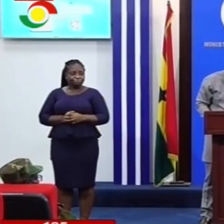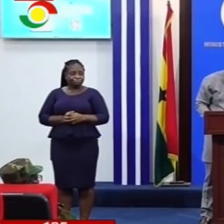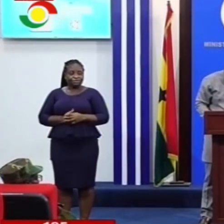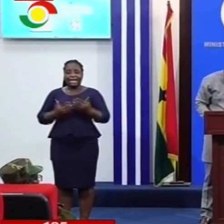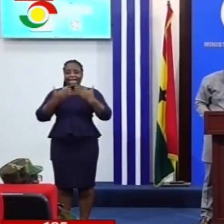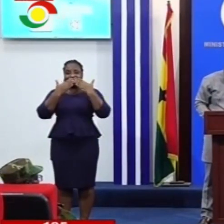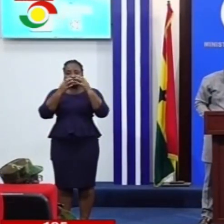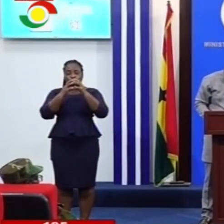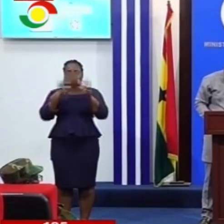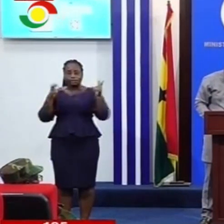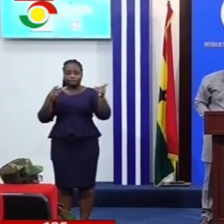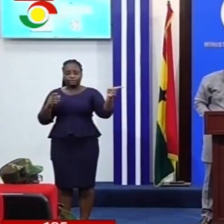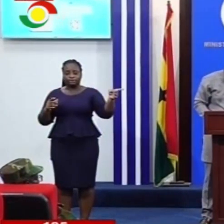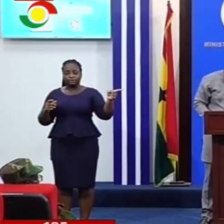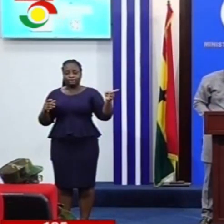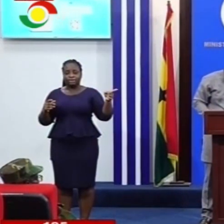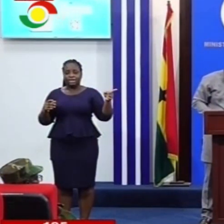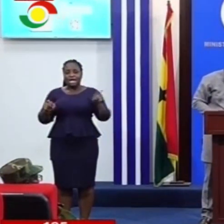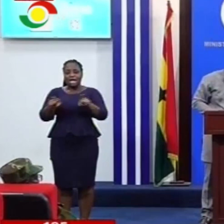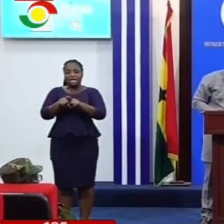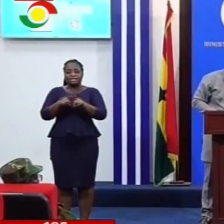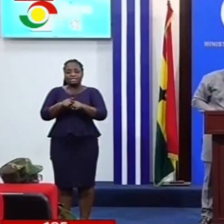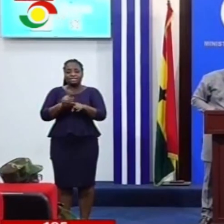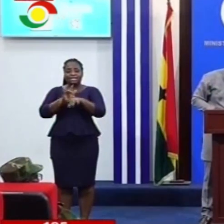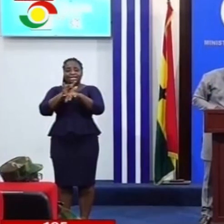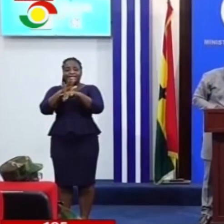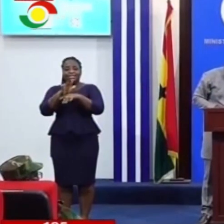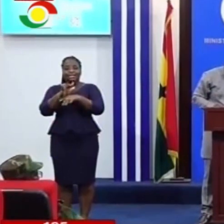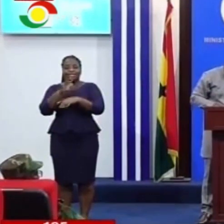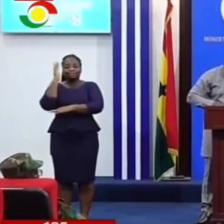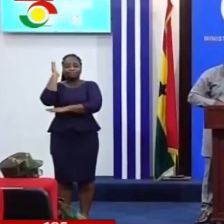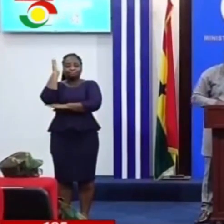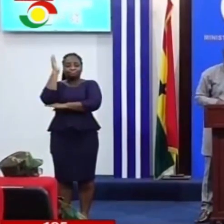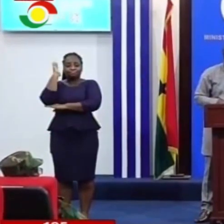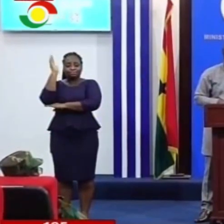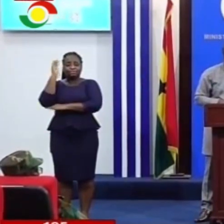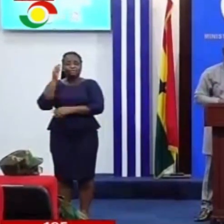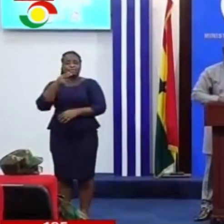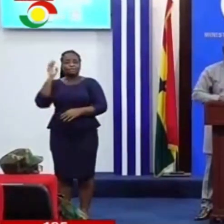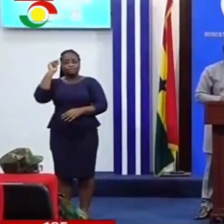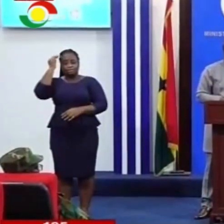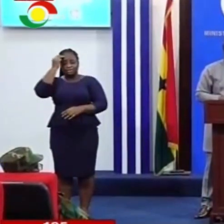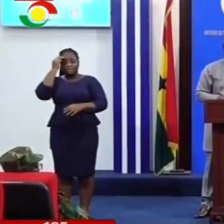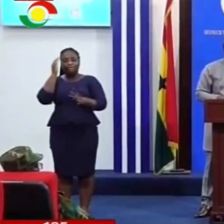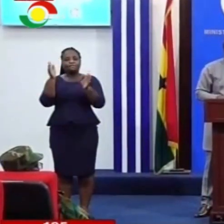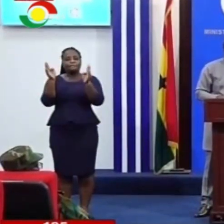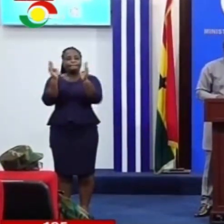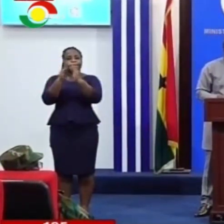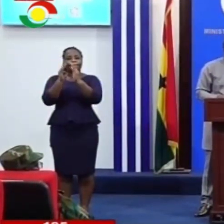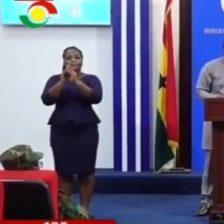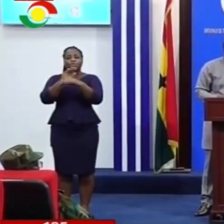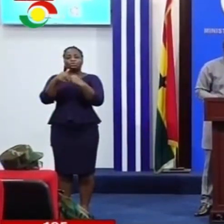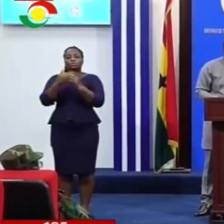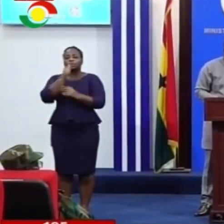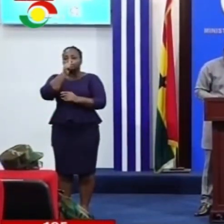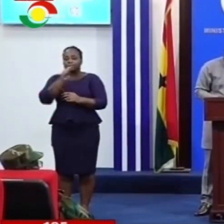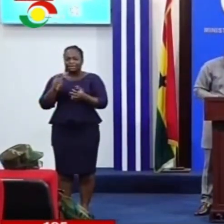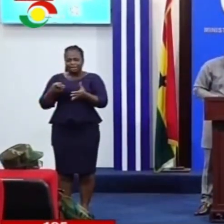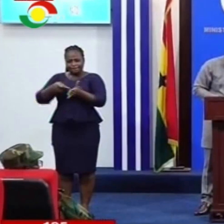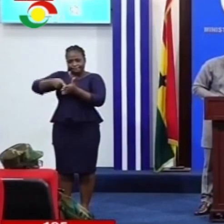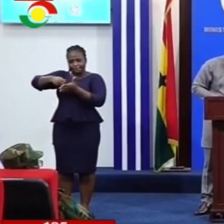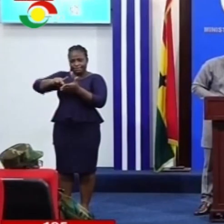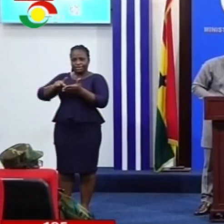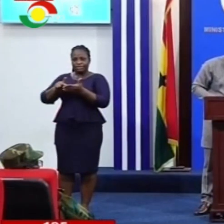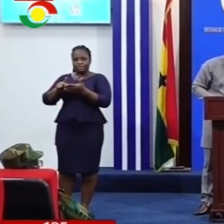Thank you very much. As earlier presented, the Honorable Minister has met all the private sector people, and they are part of the basket,